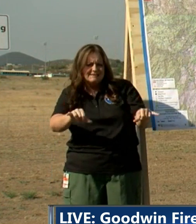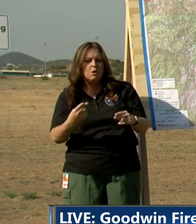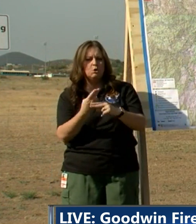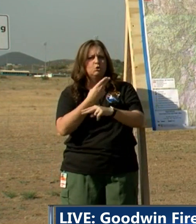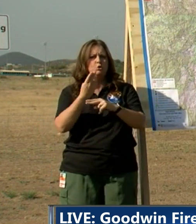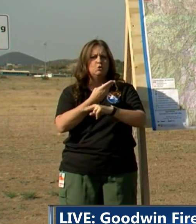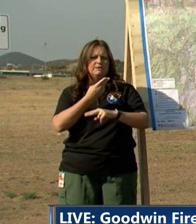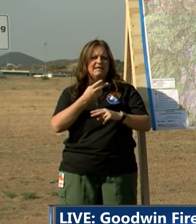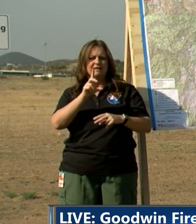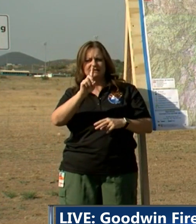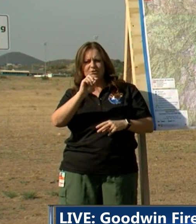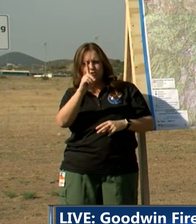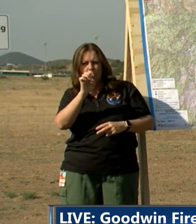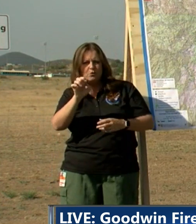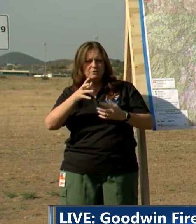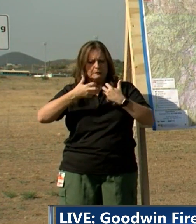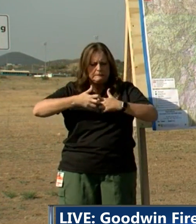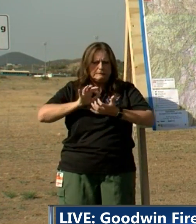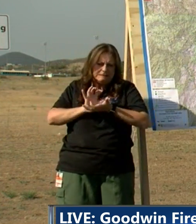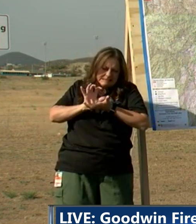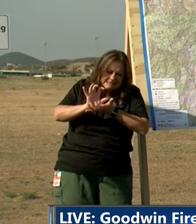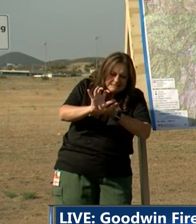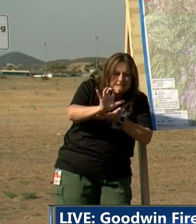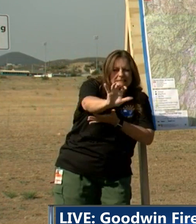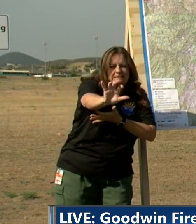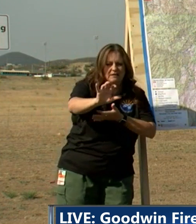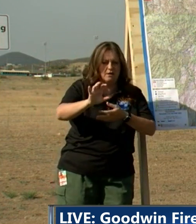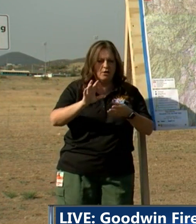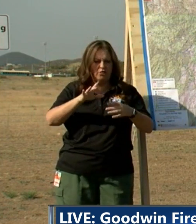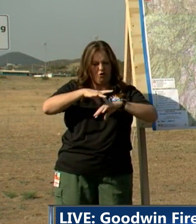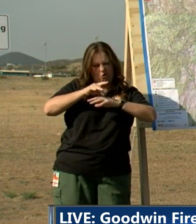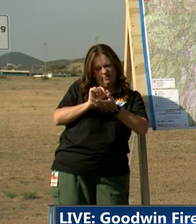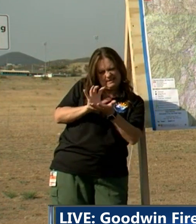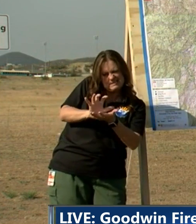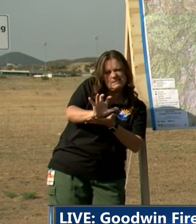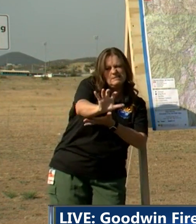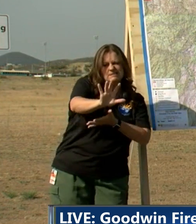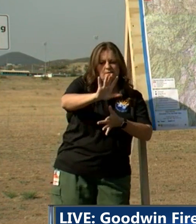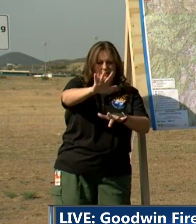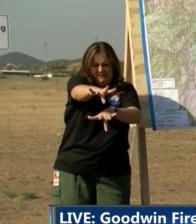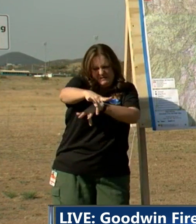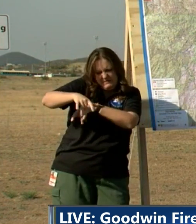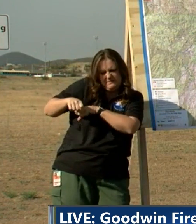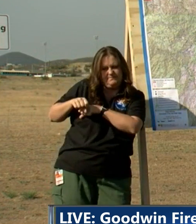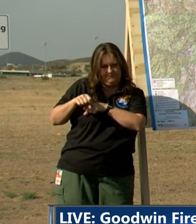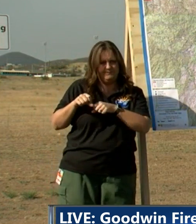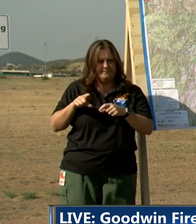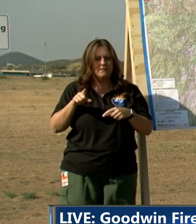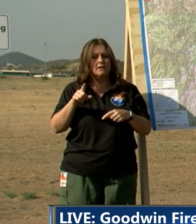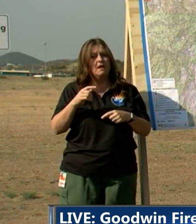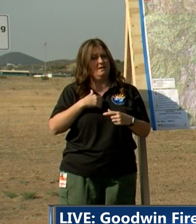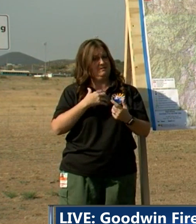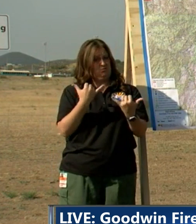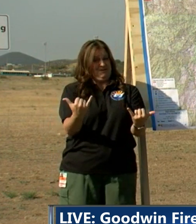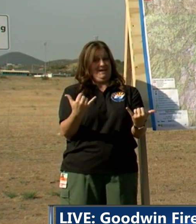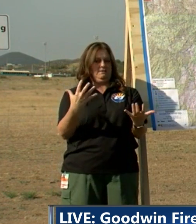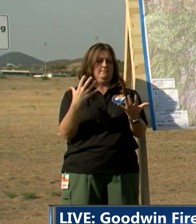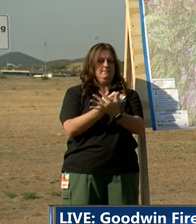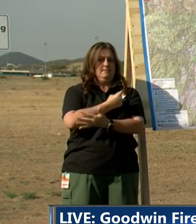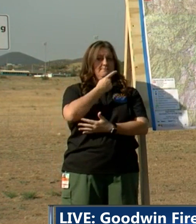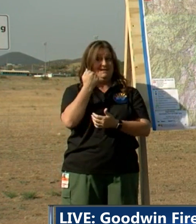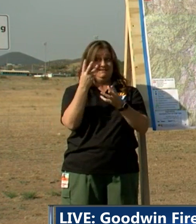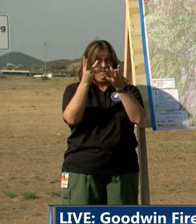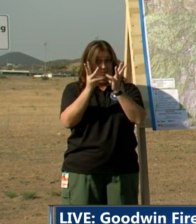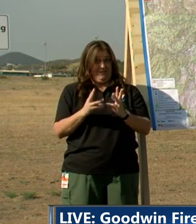dozer lines, anything we can to kind of secure that side. We've got an opportunity today from the weather we